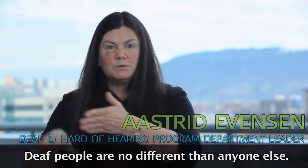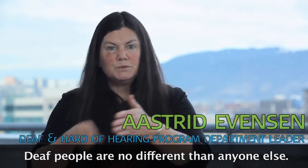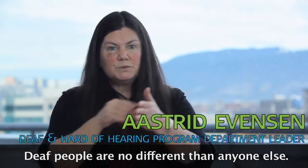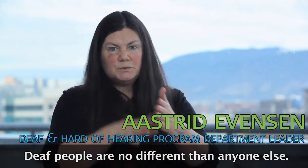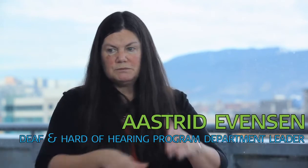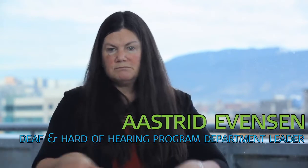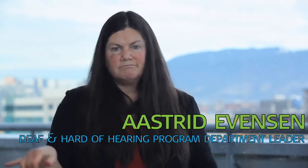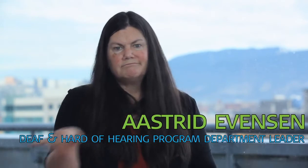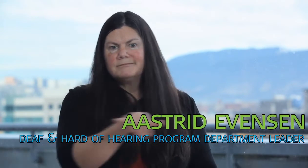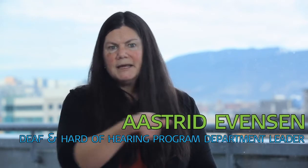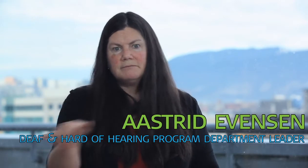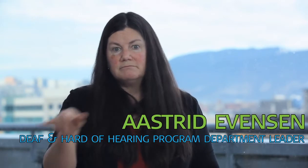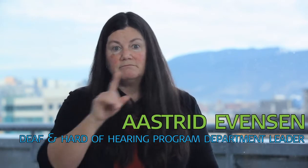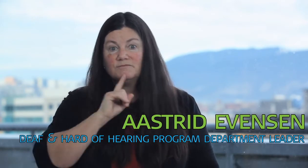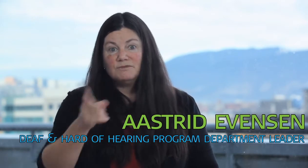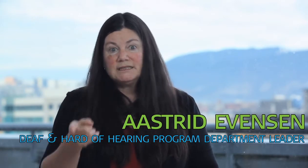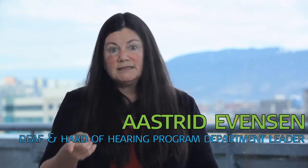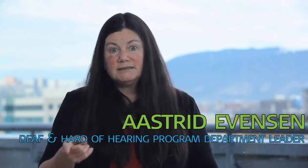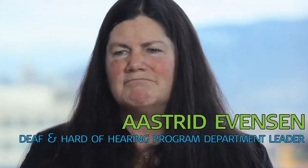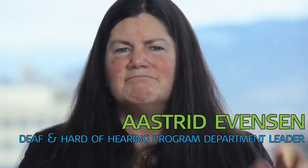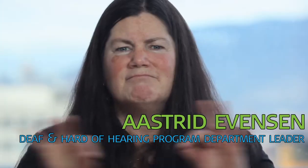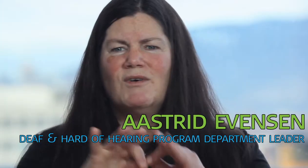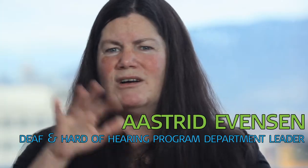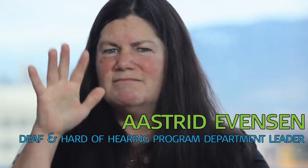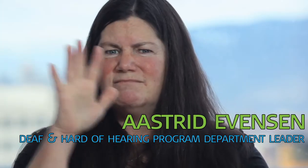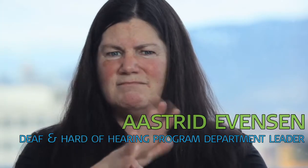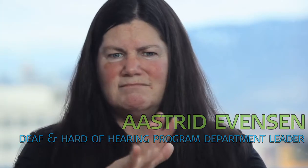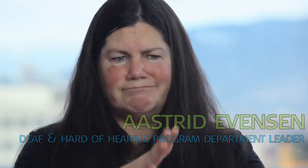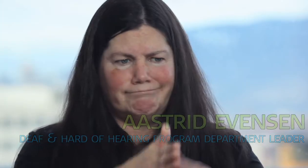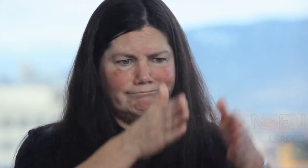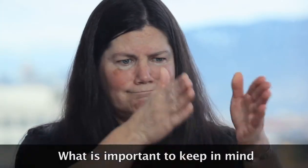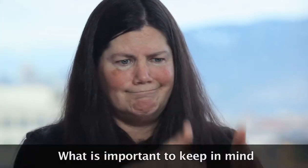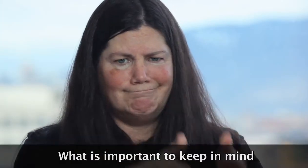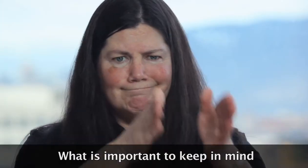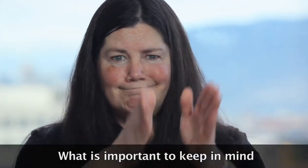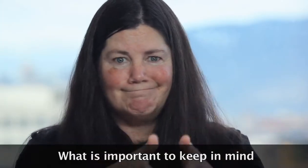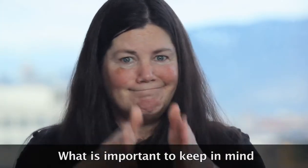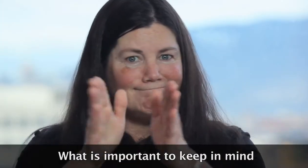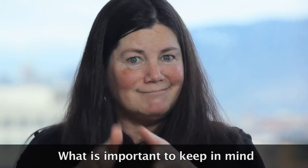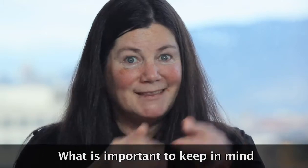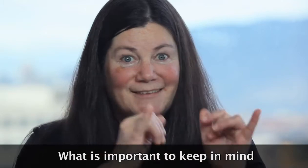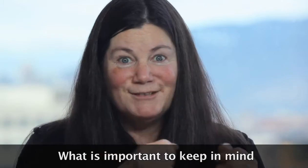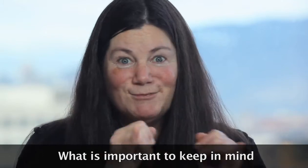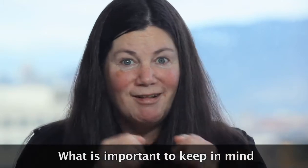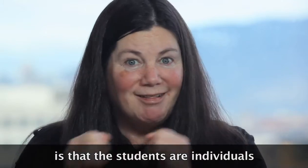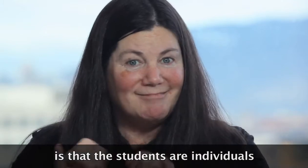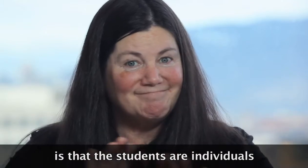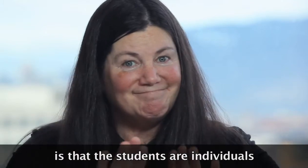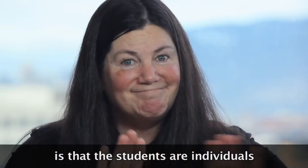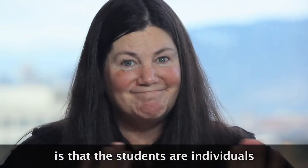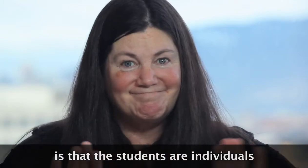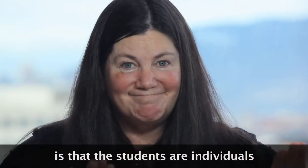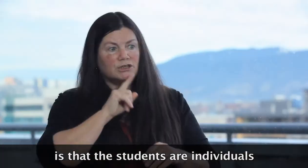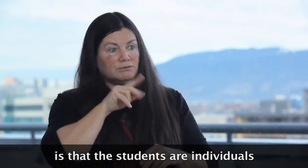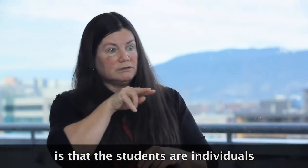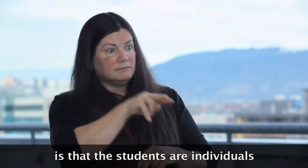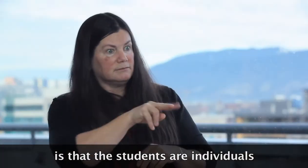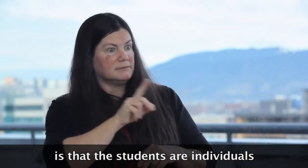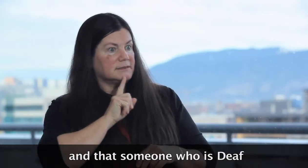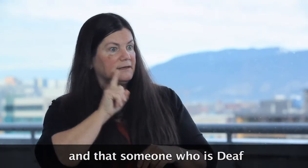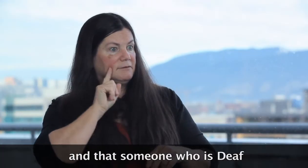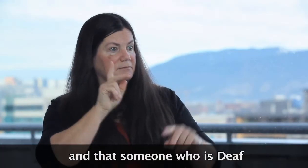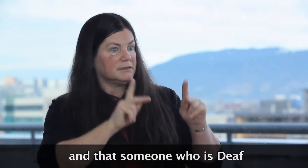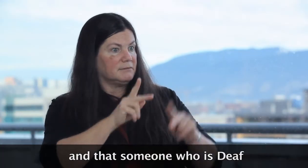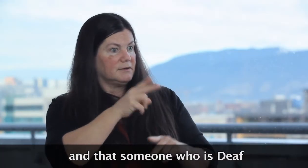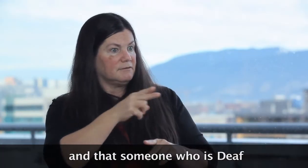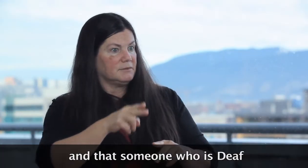than anyone else. Astrid Evanson, Deaf and Hard of Hearing Program Department Leader. What is important to keep in mind is that the students are